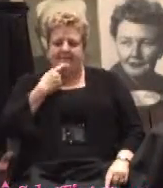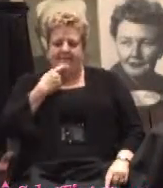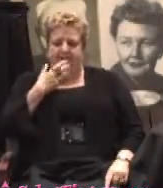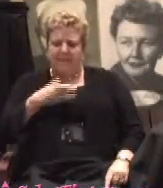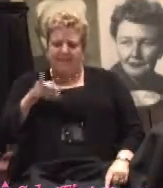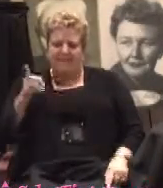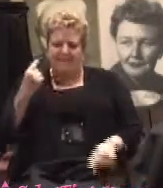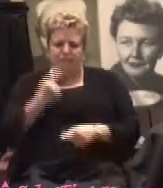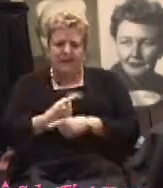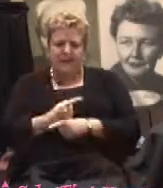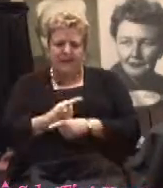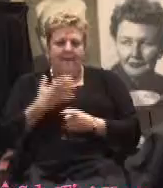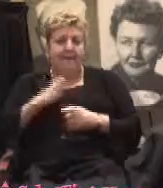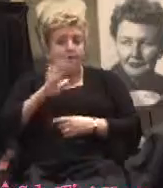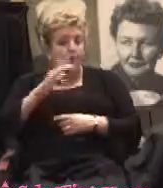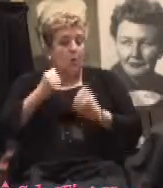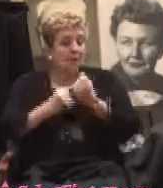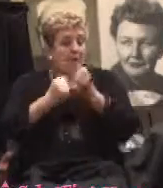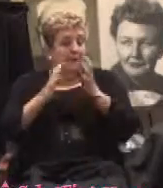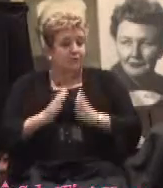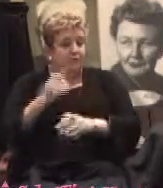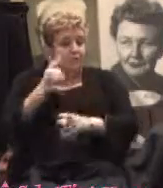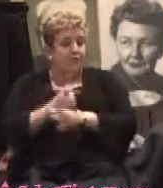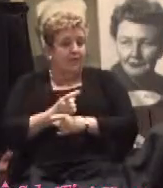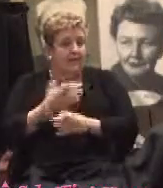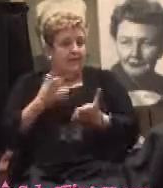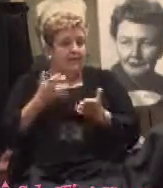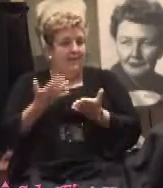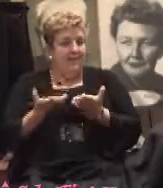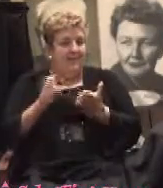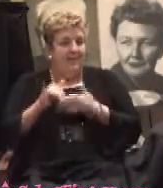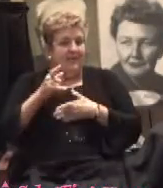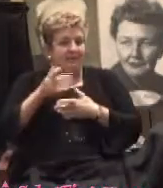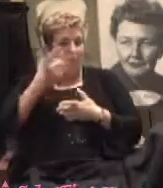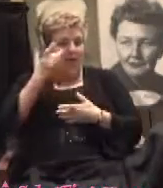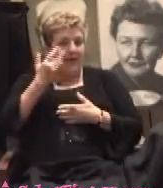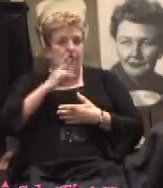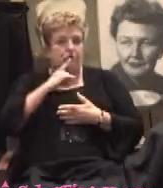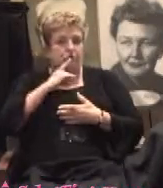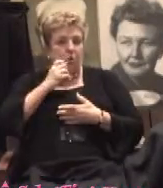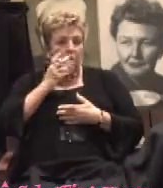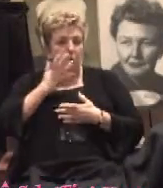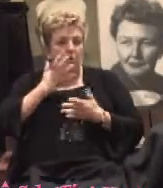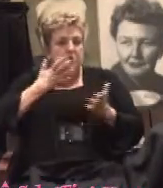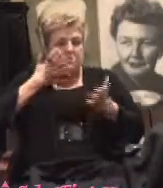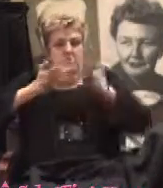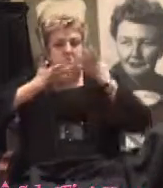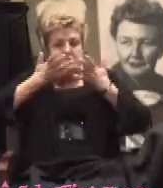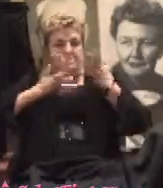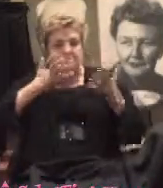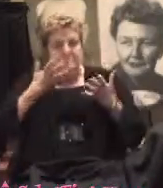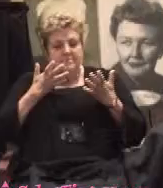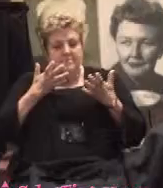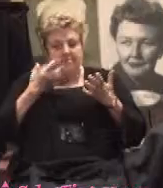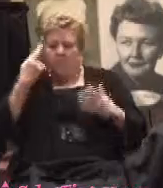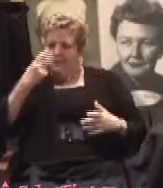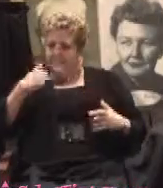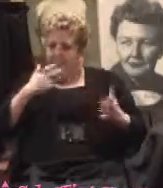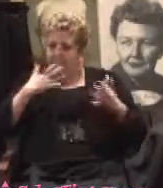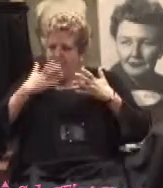right. Maybe that's why you're so red-faced. I'm walking in circles, and I realize the reason I'm embarrassed, the reason I'm mad, the reason I